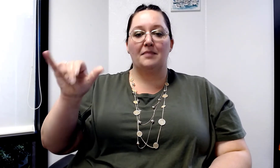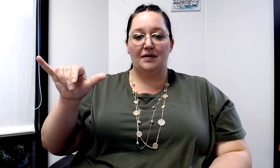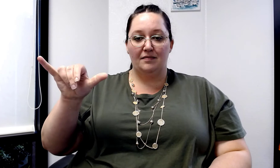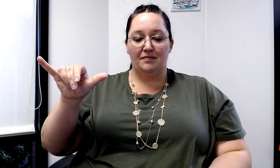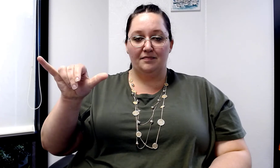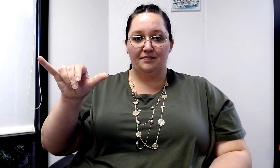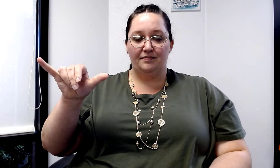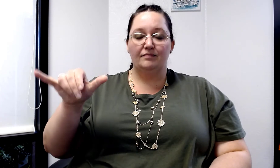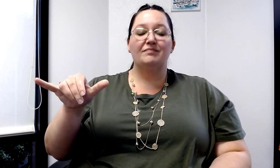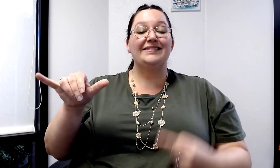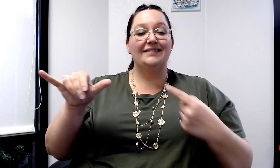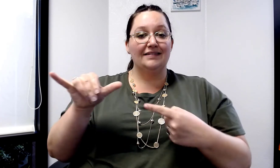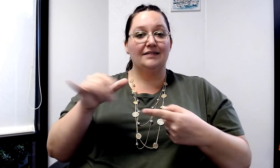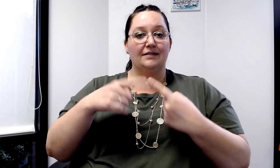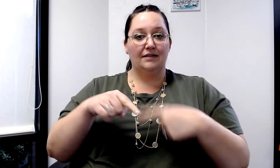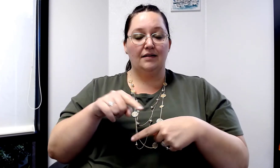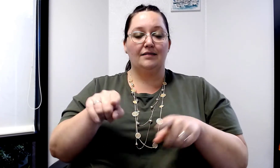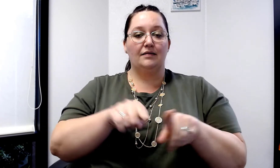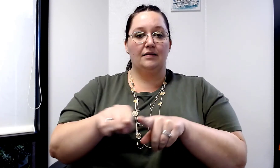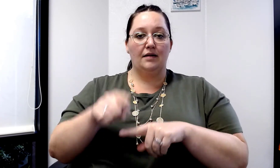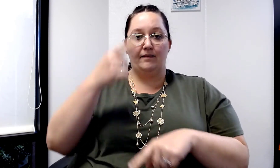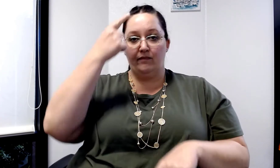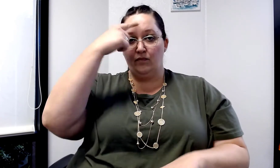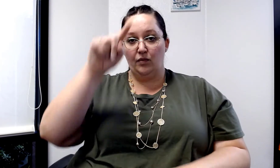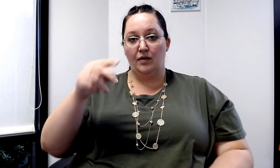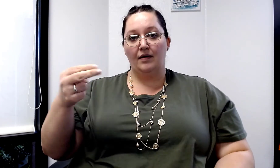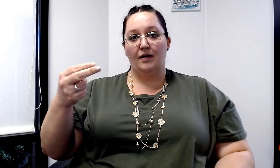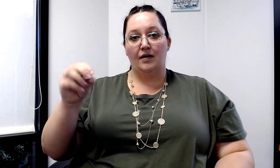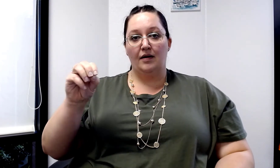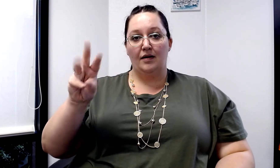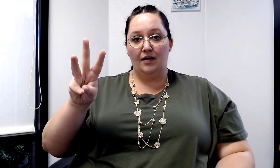How many or how much? It's the same sign.